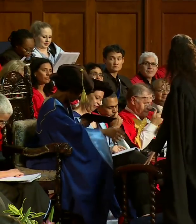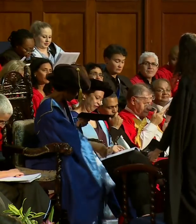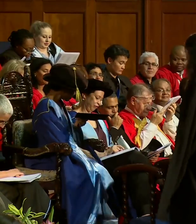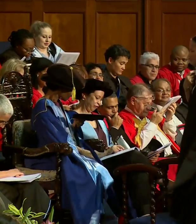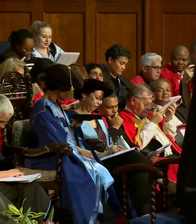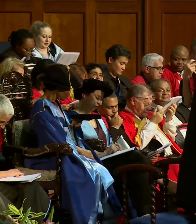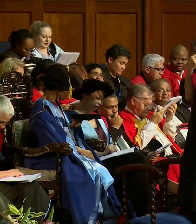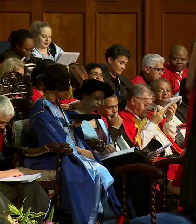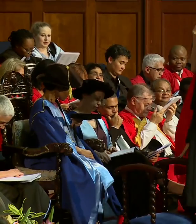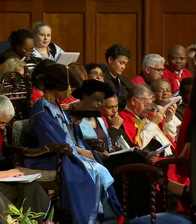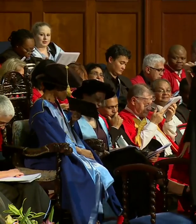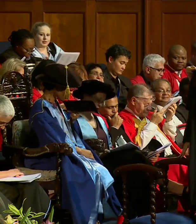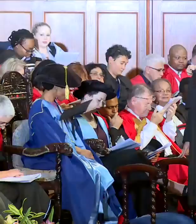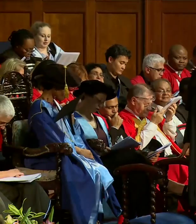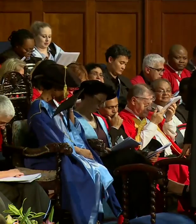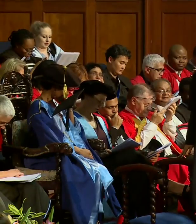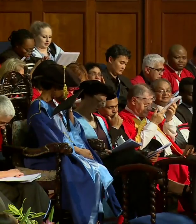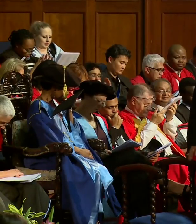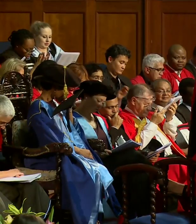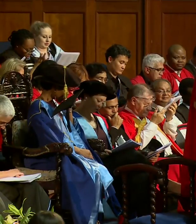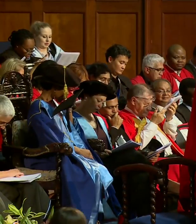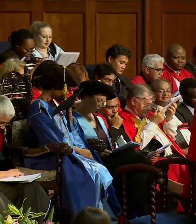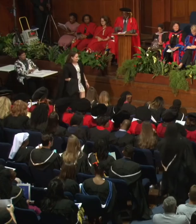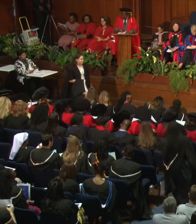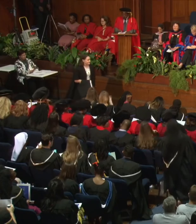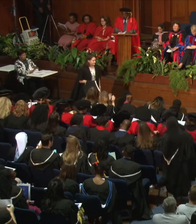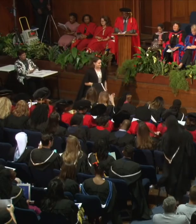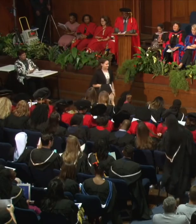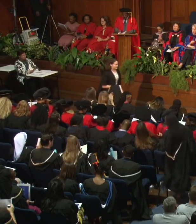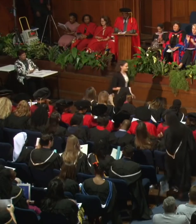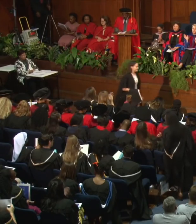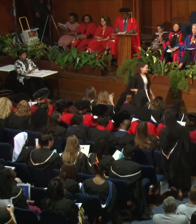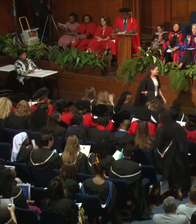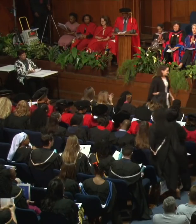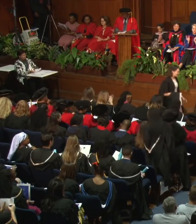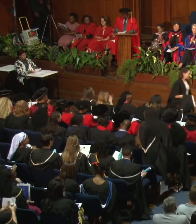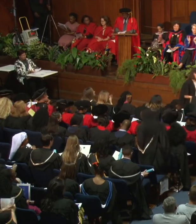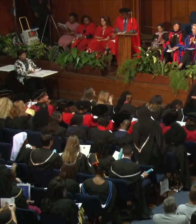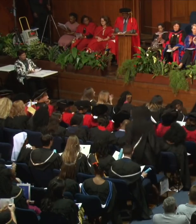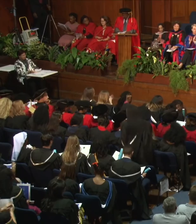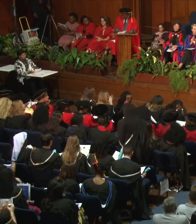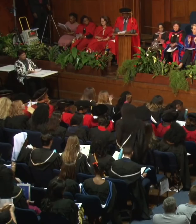For the degree of Master of Laws in Environmental Law, Tamlyn Kate Duncan.